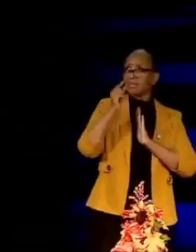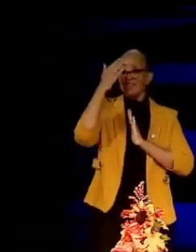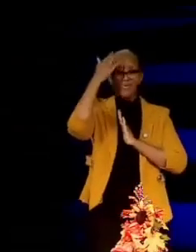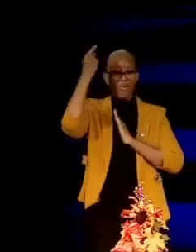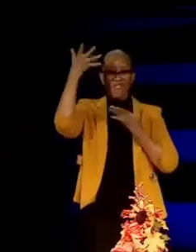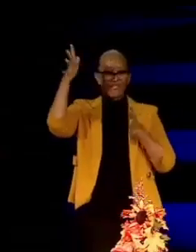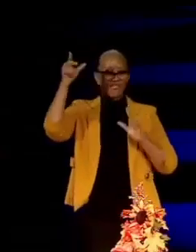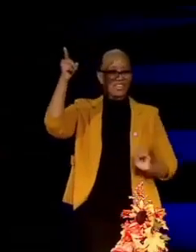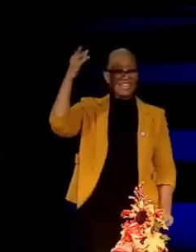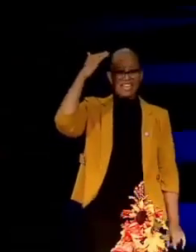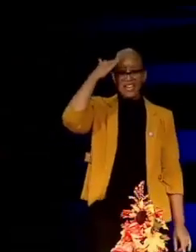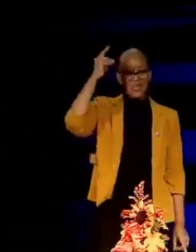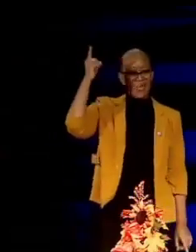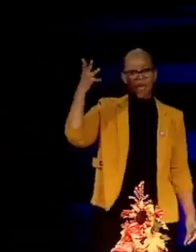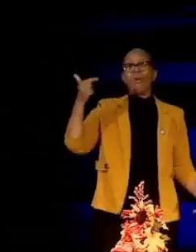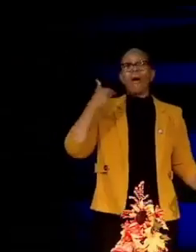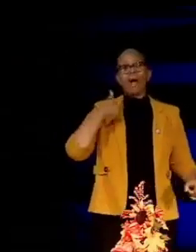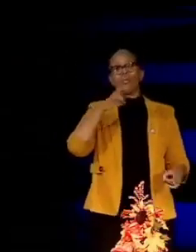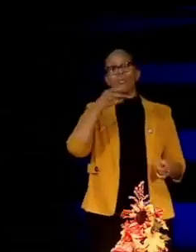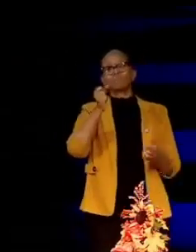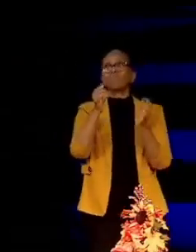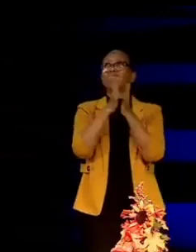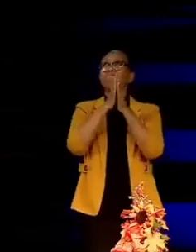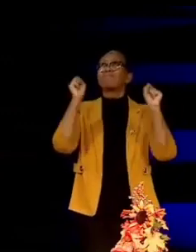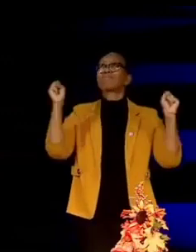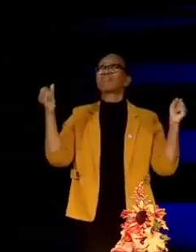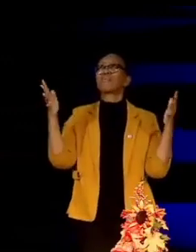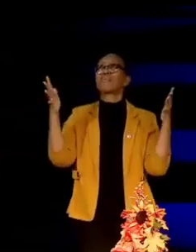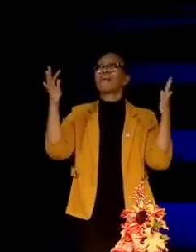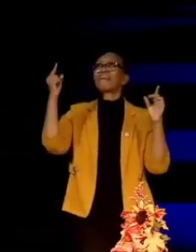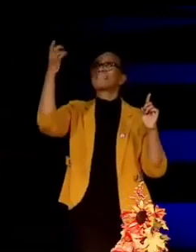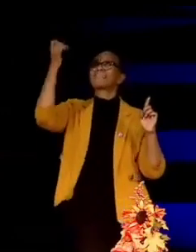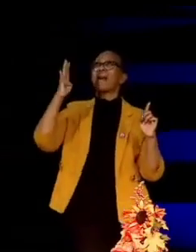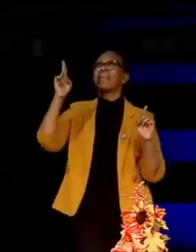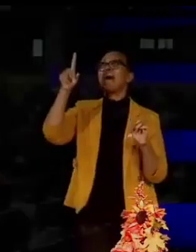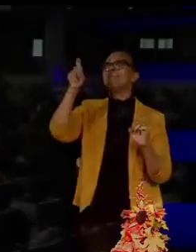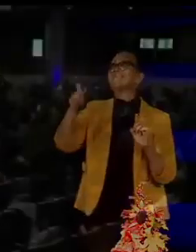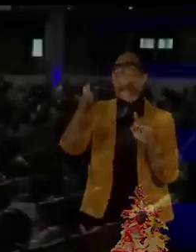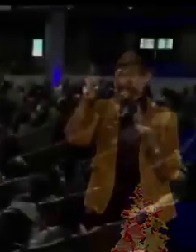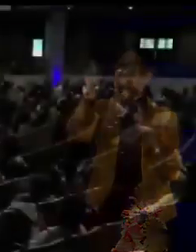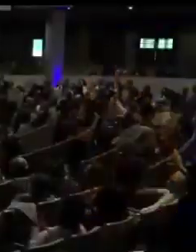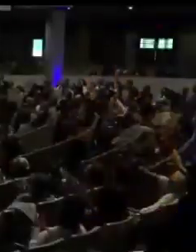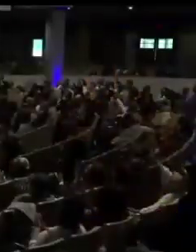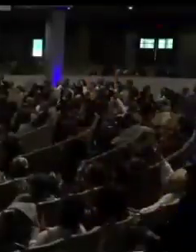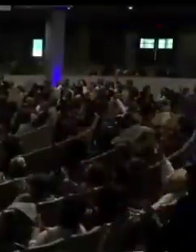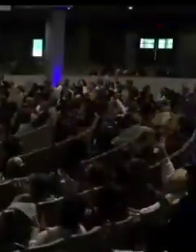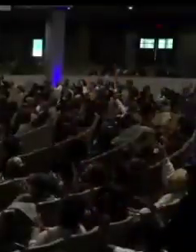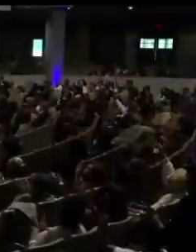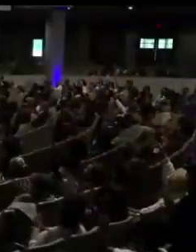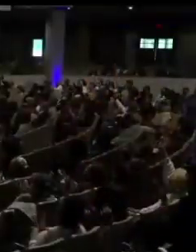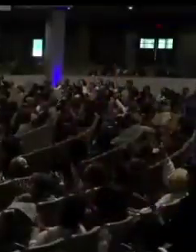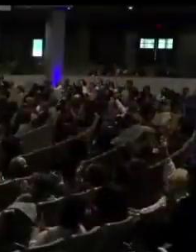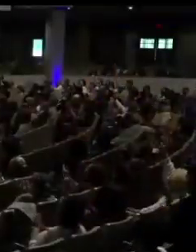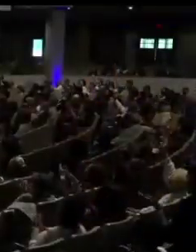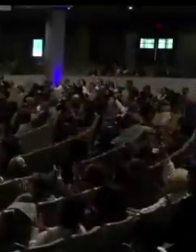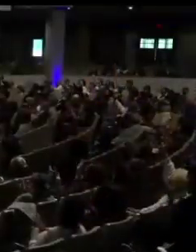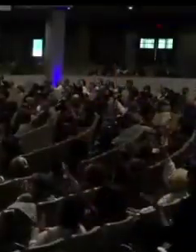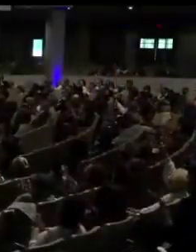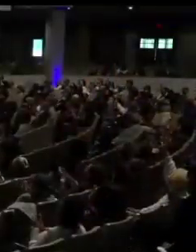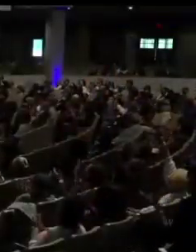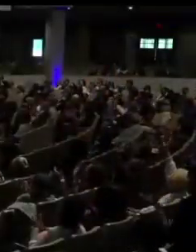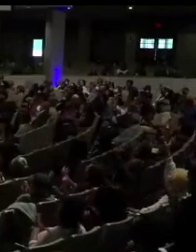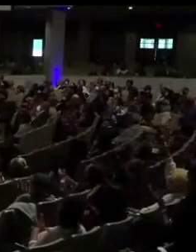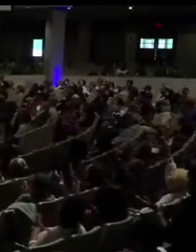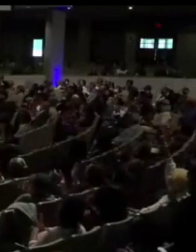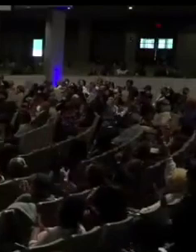I told you something. I need you to clap your hands and praise him and say, I need some supernatural faith. Supernatural